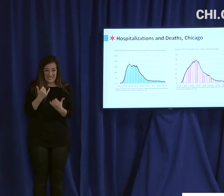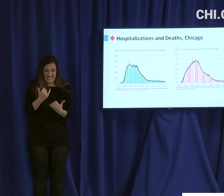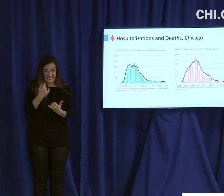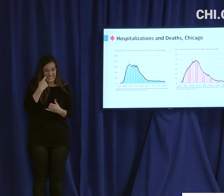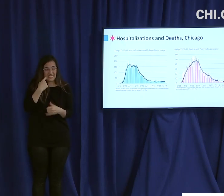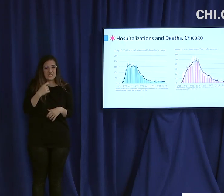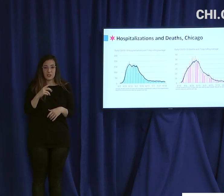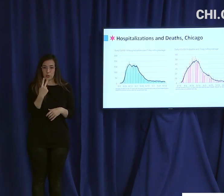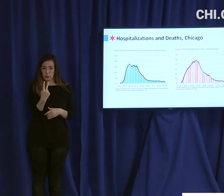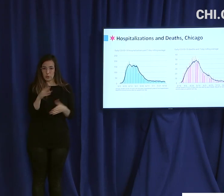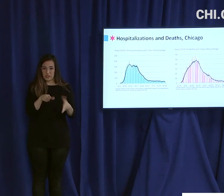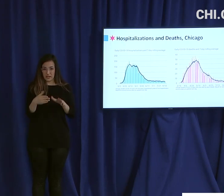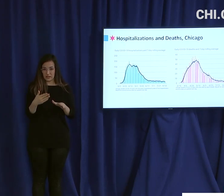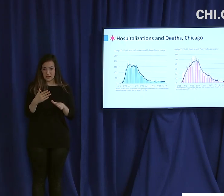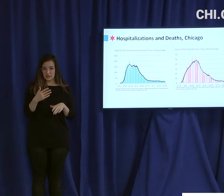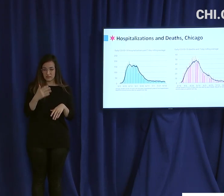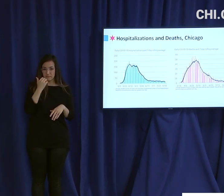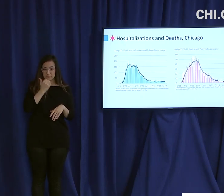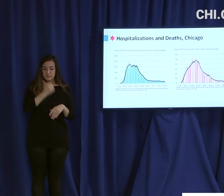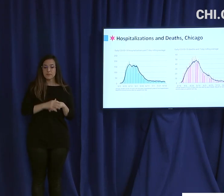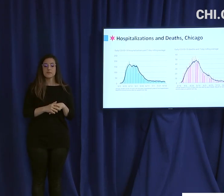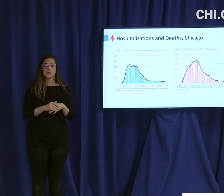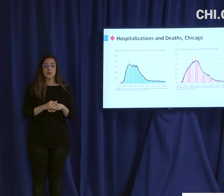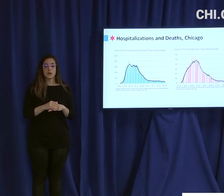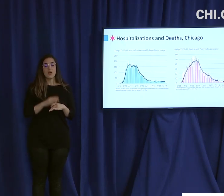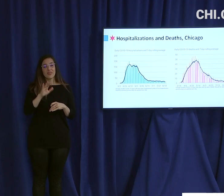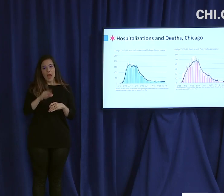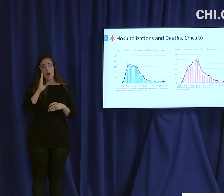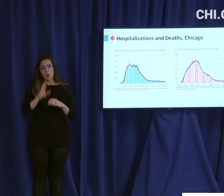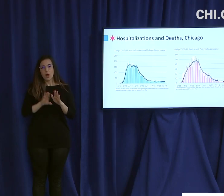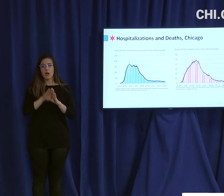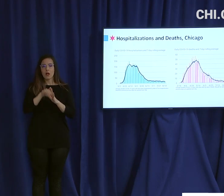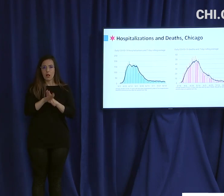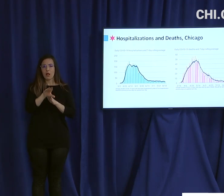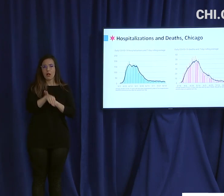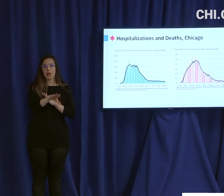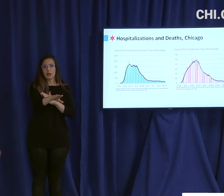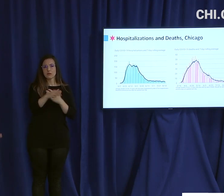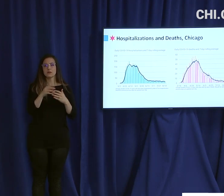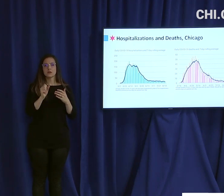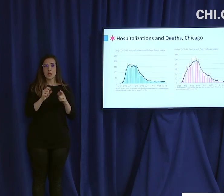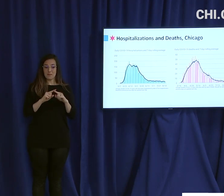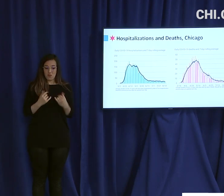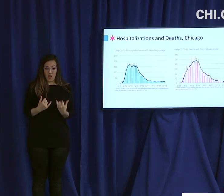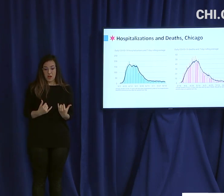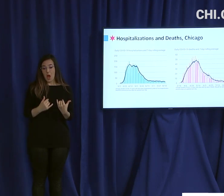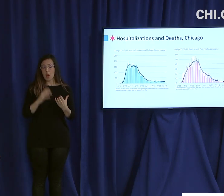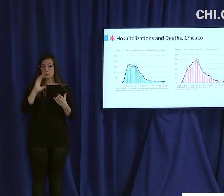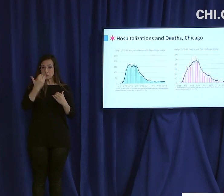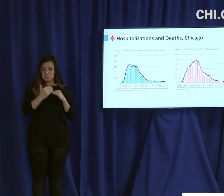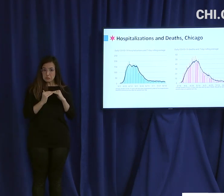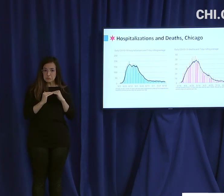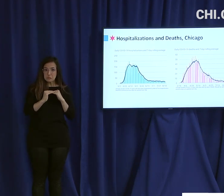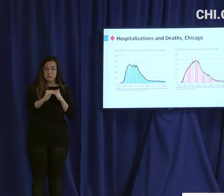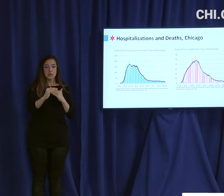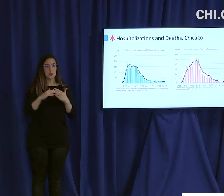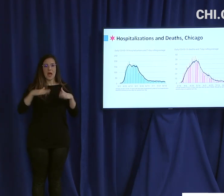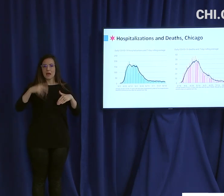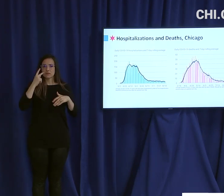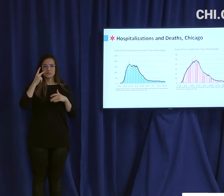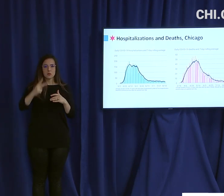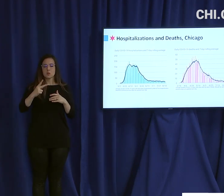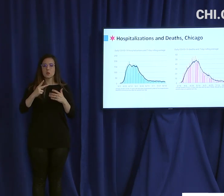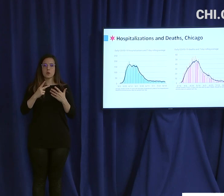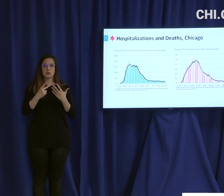but it's good. We've not at this point seen a major effect of the slight increase in cases on either our